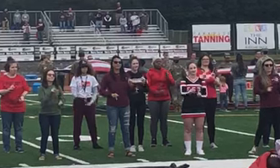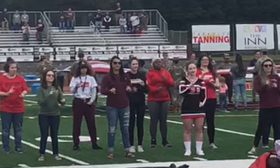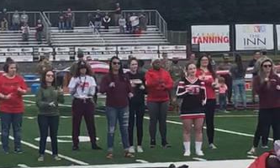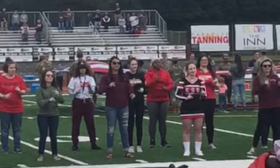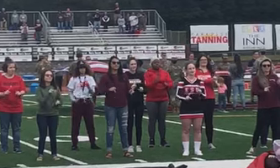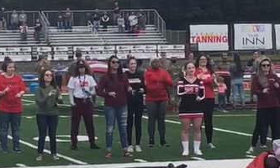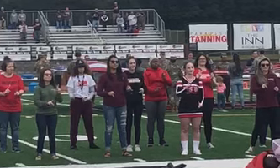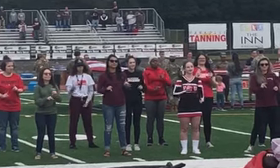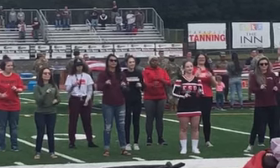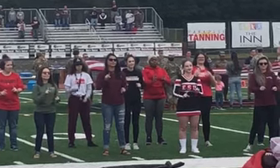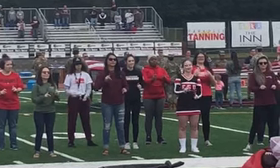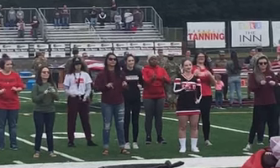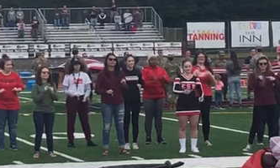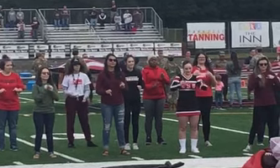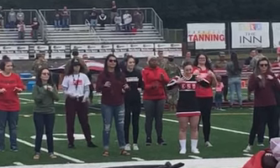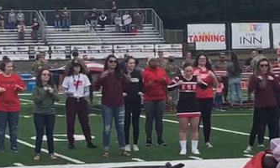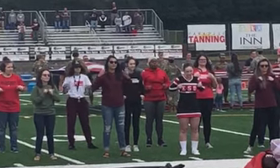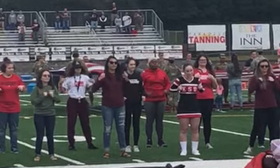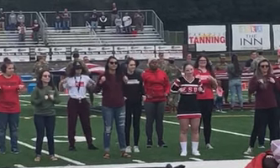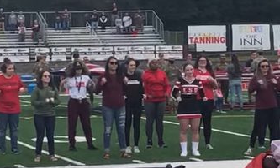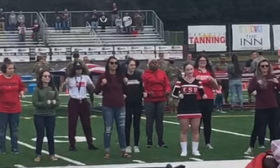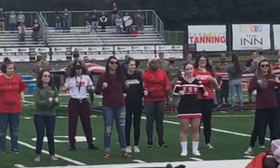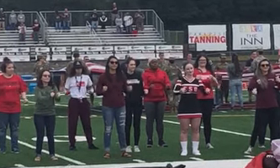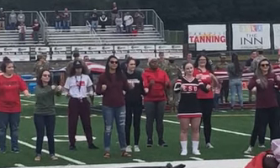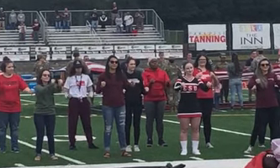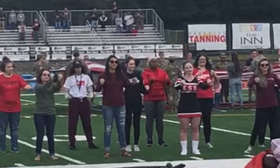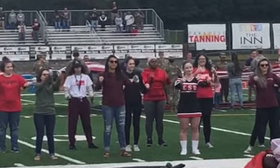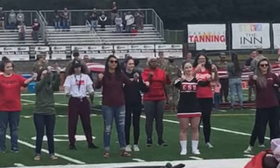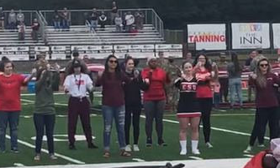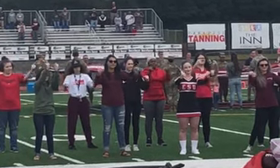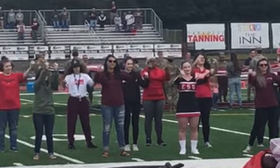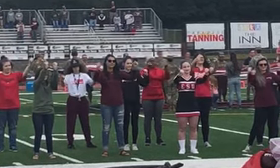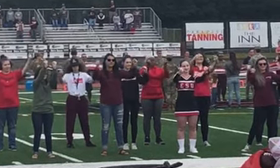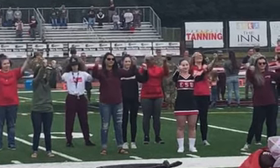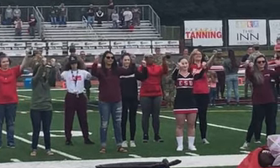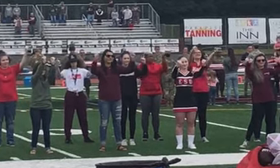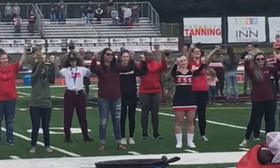the brave Thank